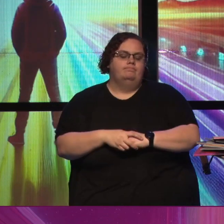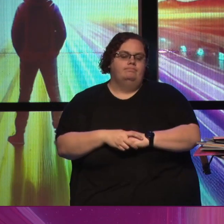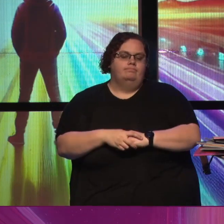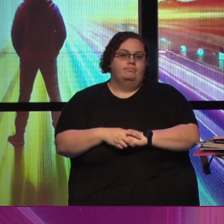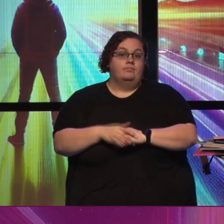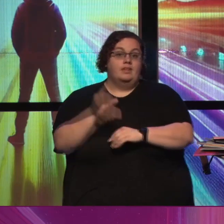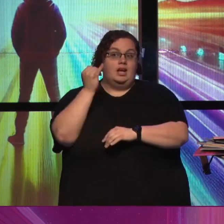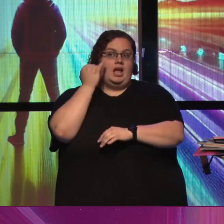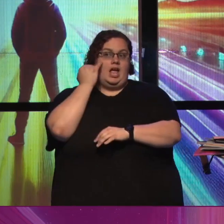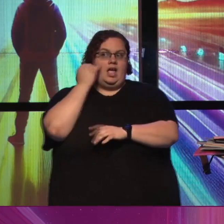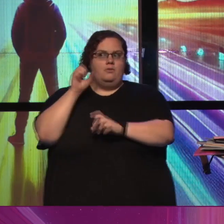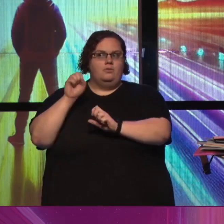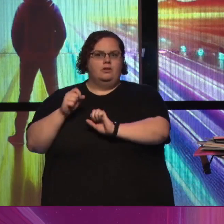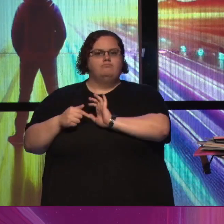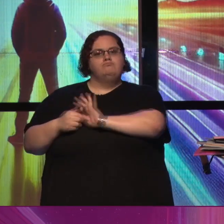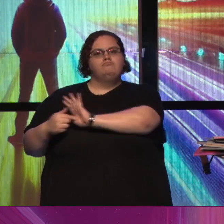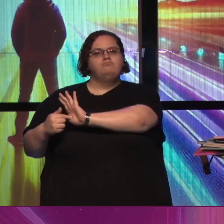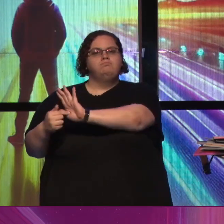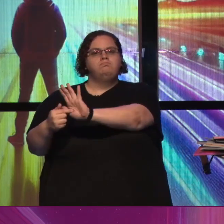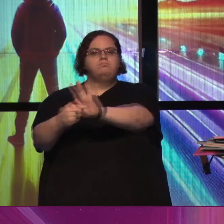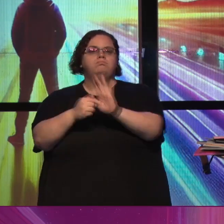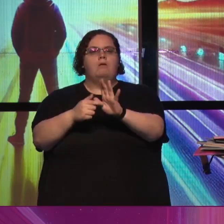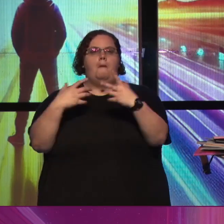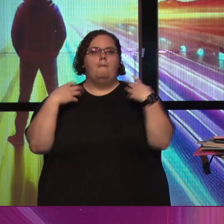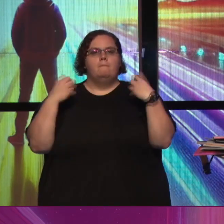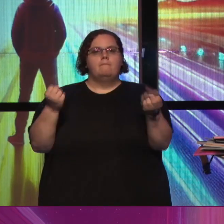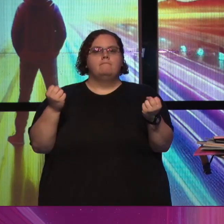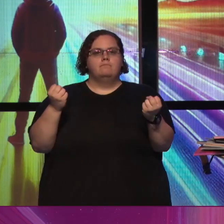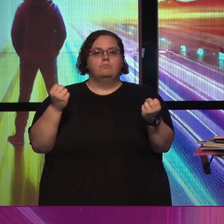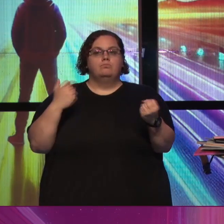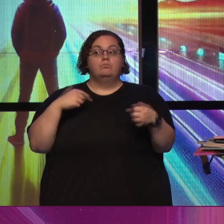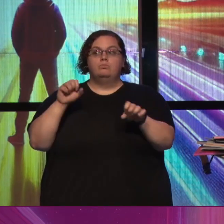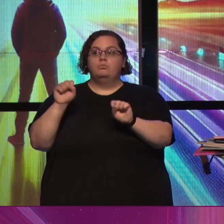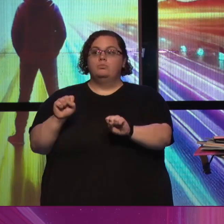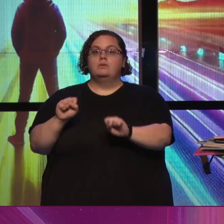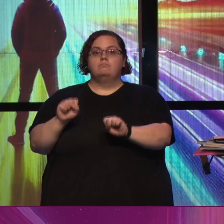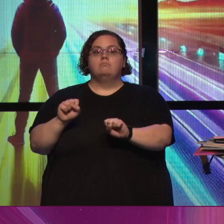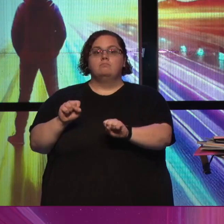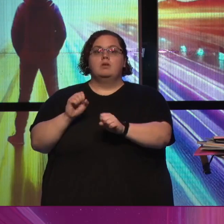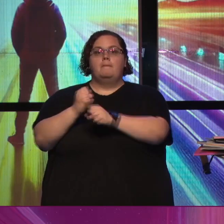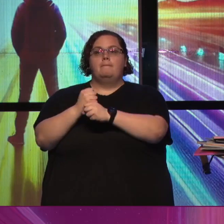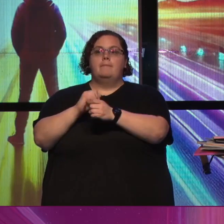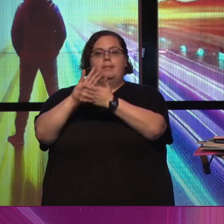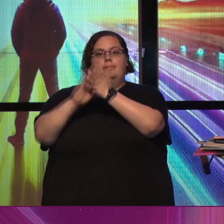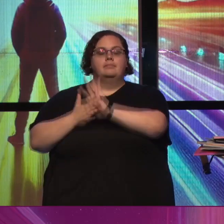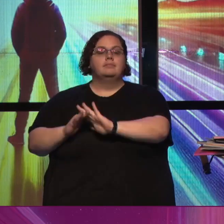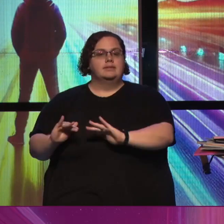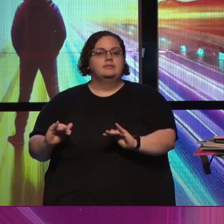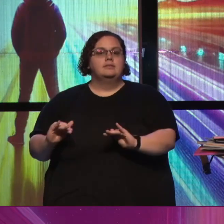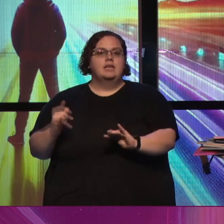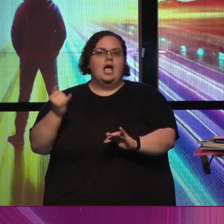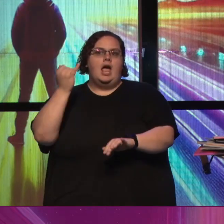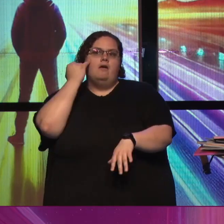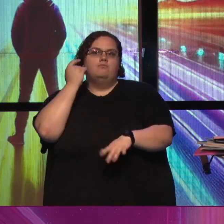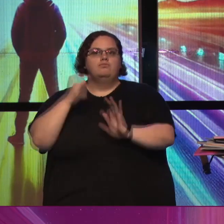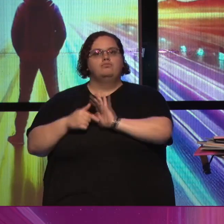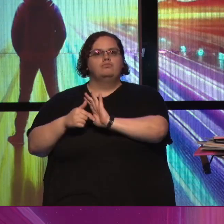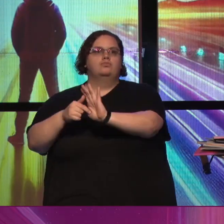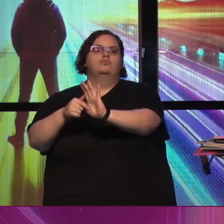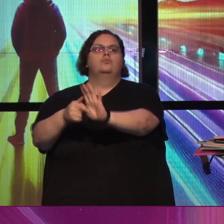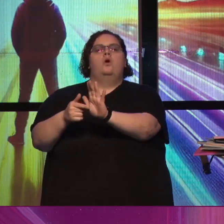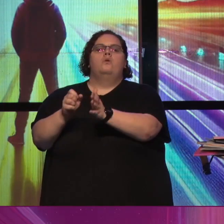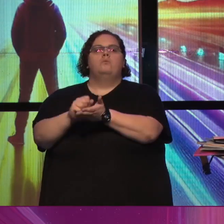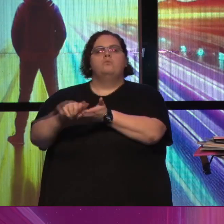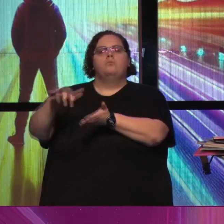And if we can show our might, we can keep peace. And if we can show that we hold the wealth and the wealthiest